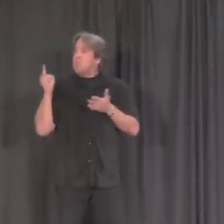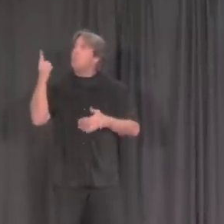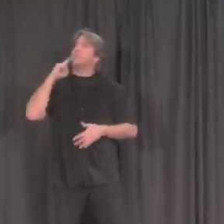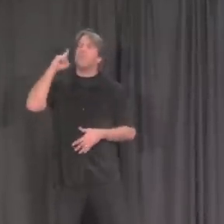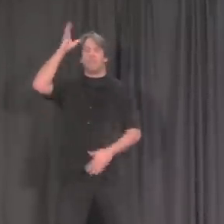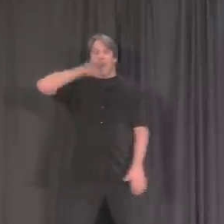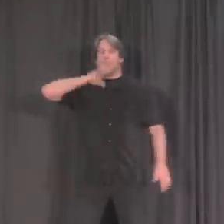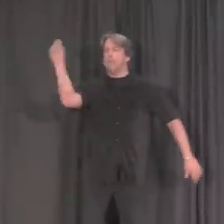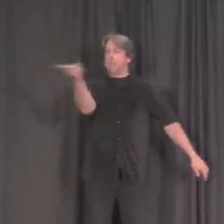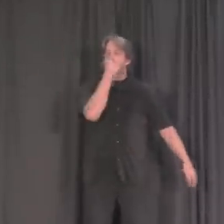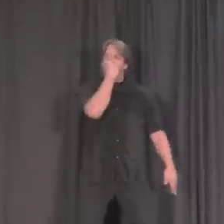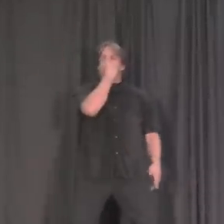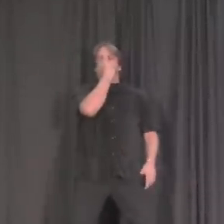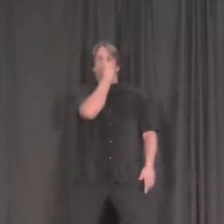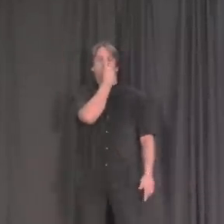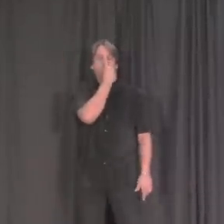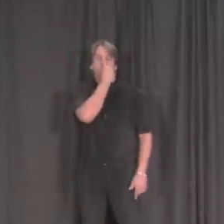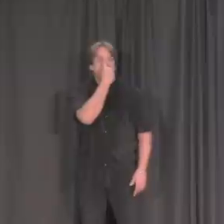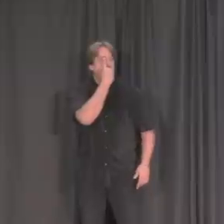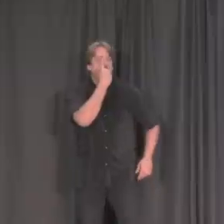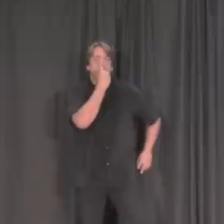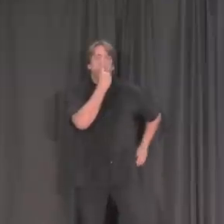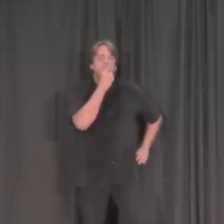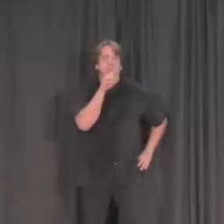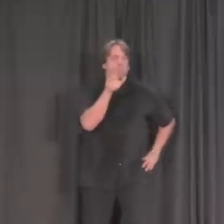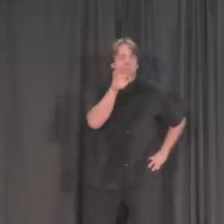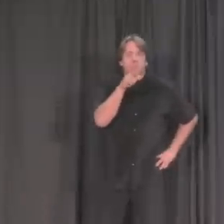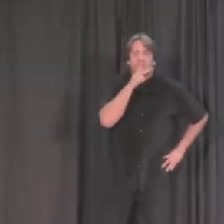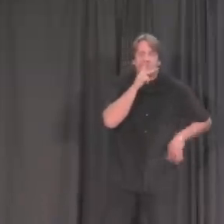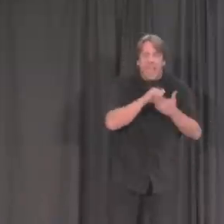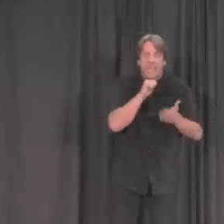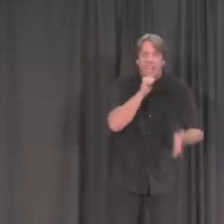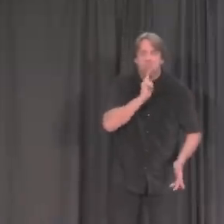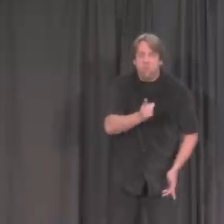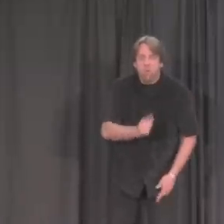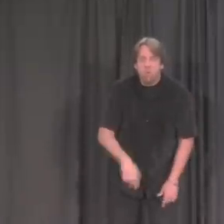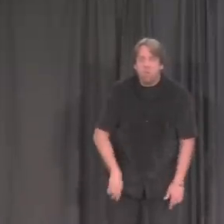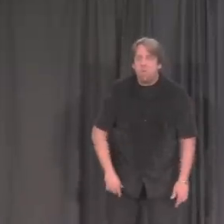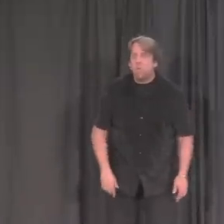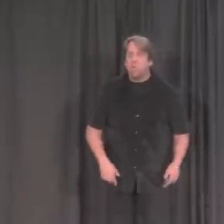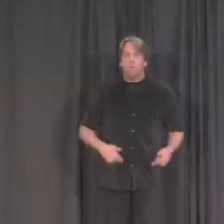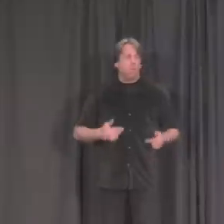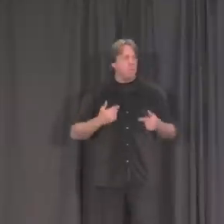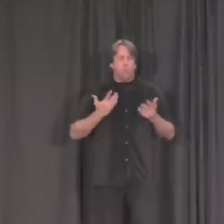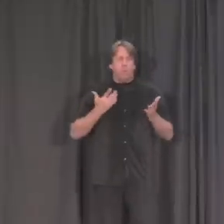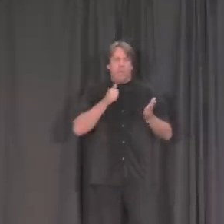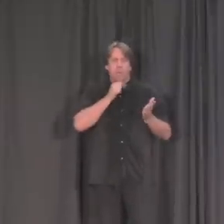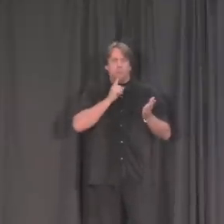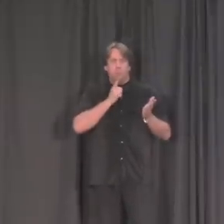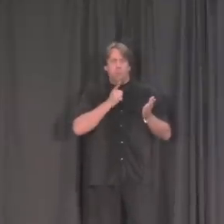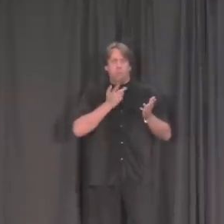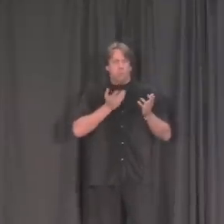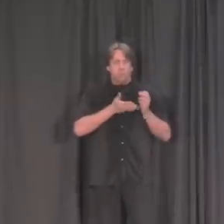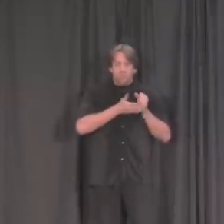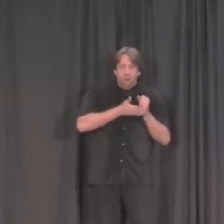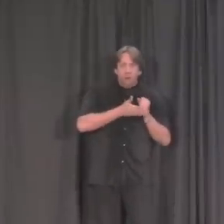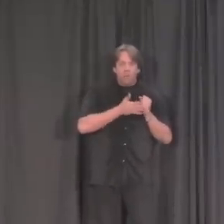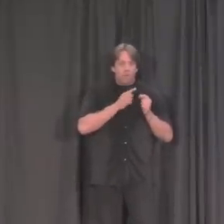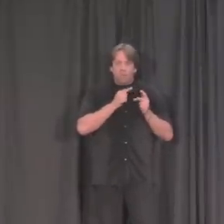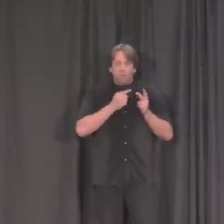Last week, after my show, a deaf man came up to me. He said, Mr. Wann, what you just said is not true about secrets.